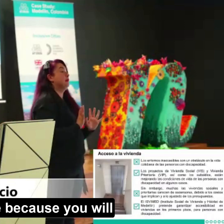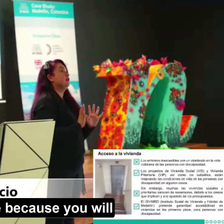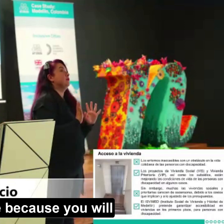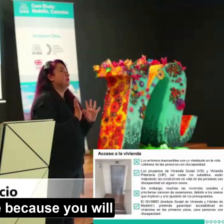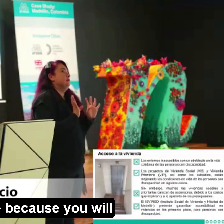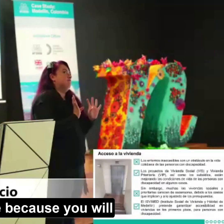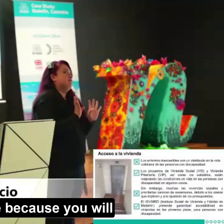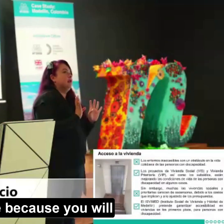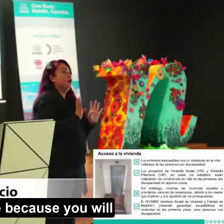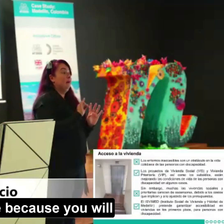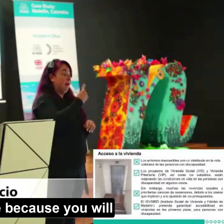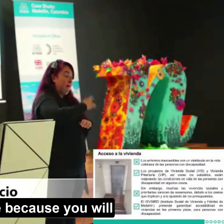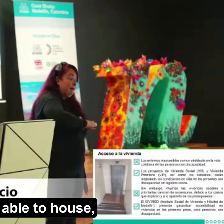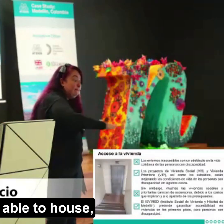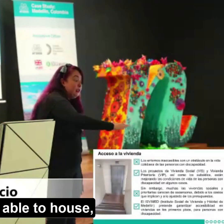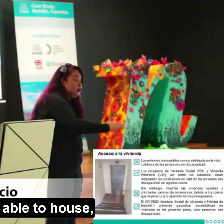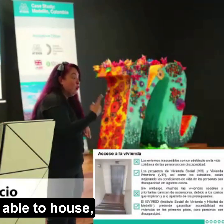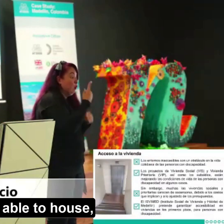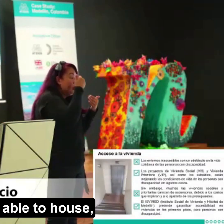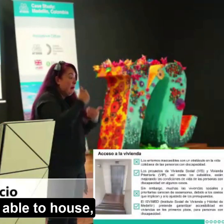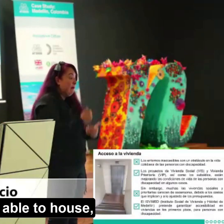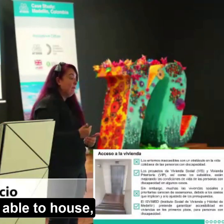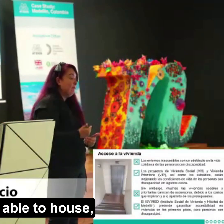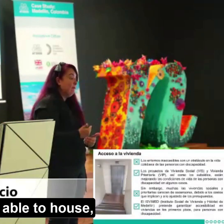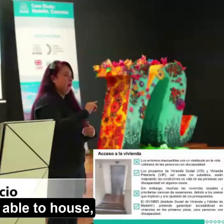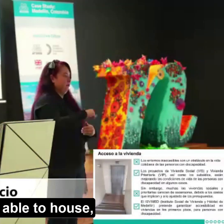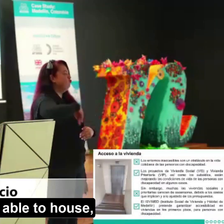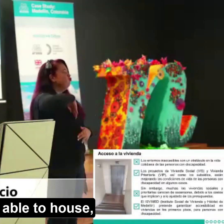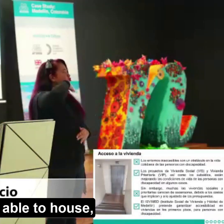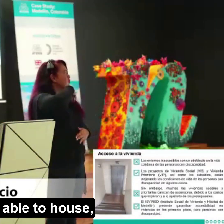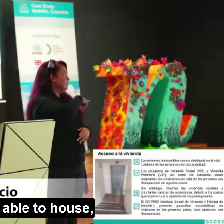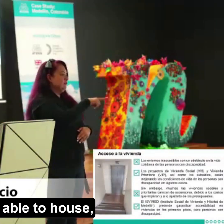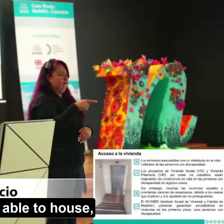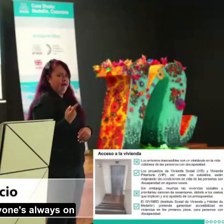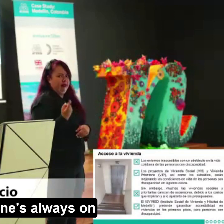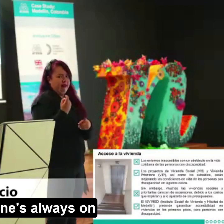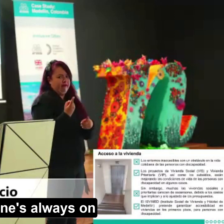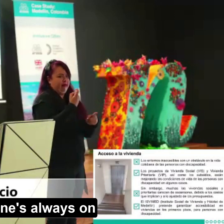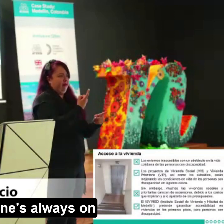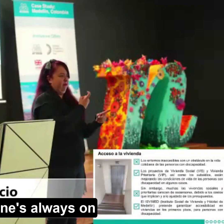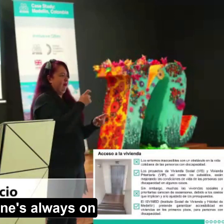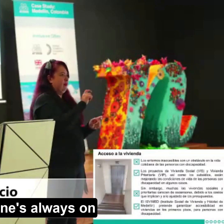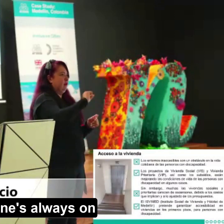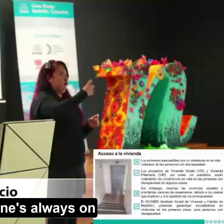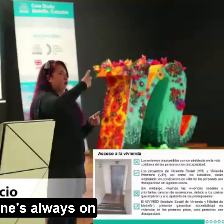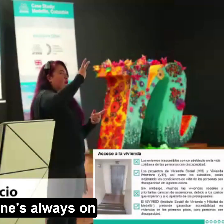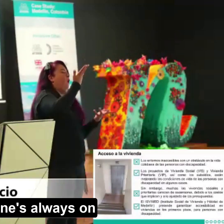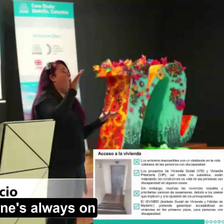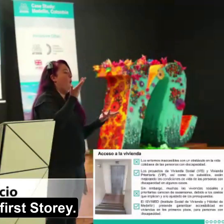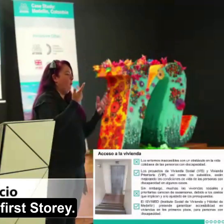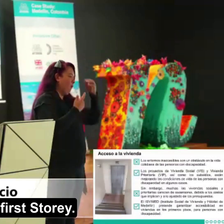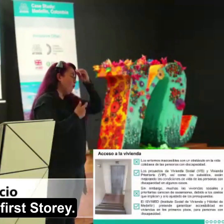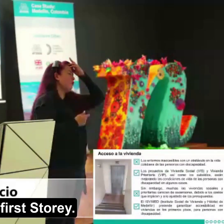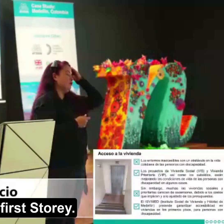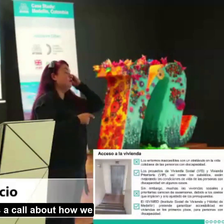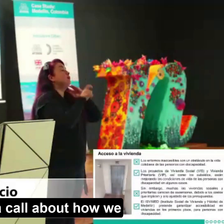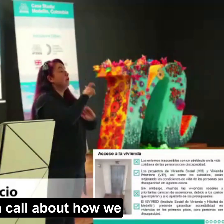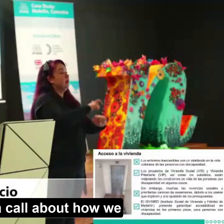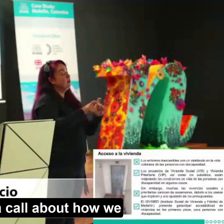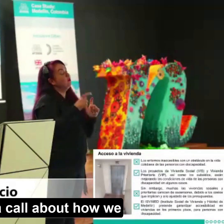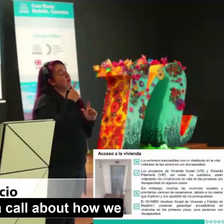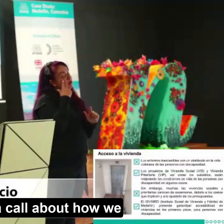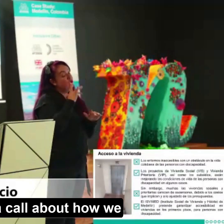because you will not be able to house everyone always on the first